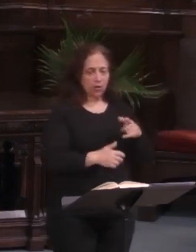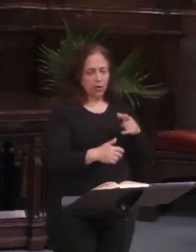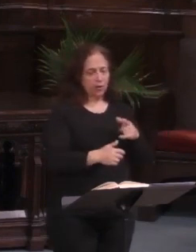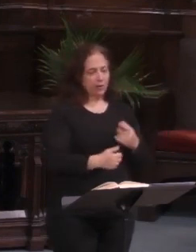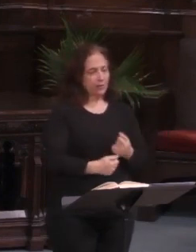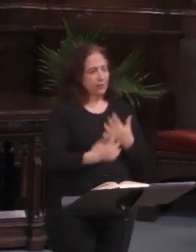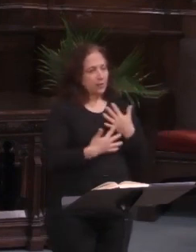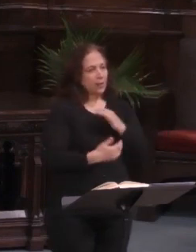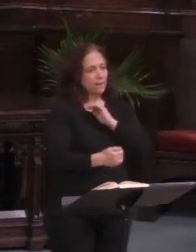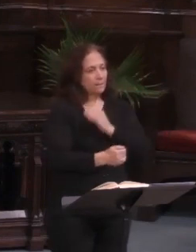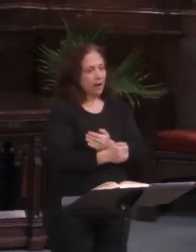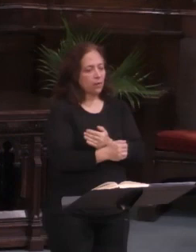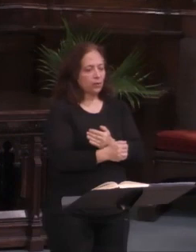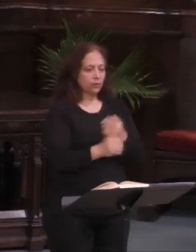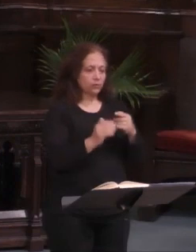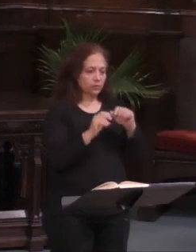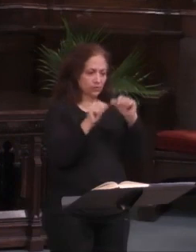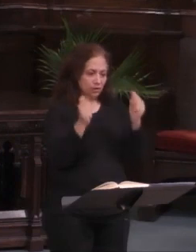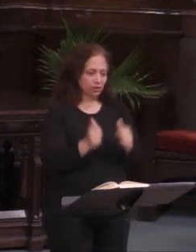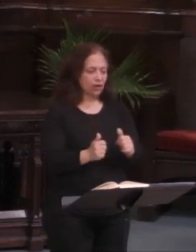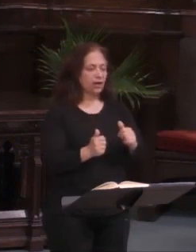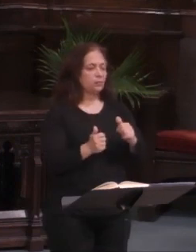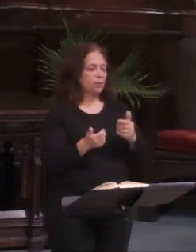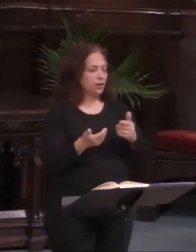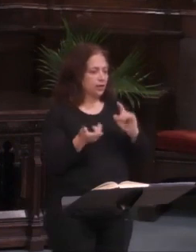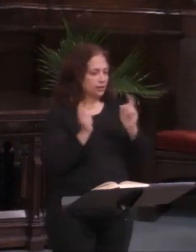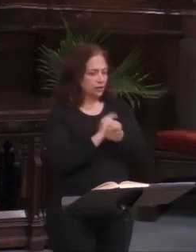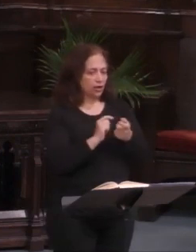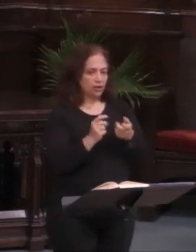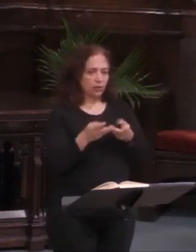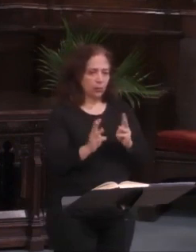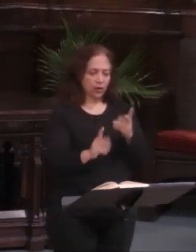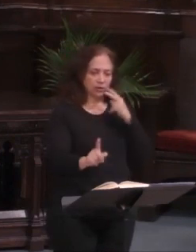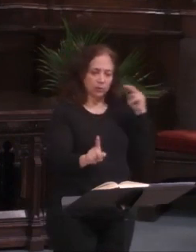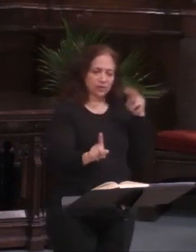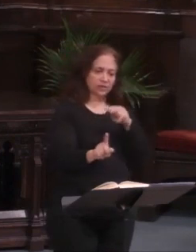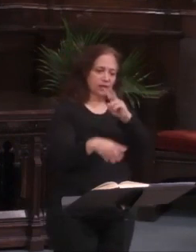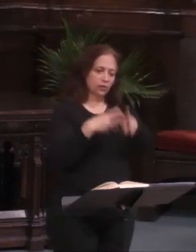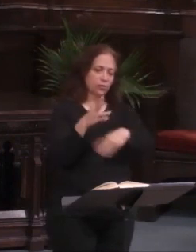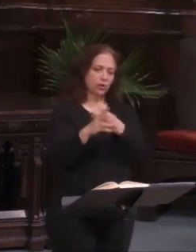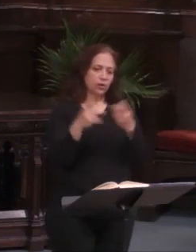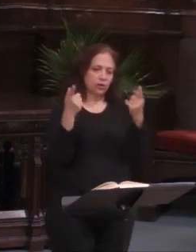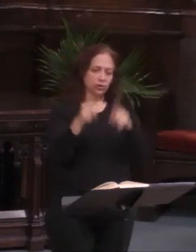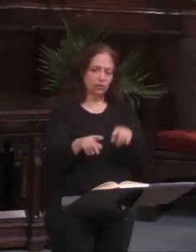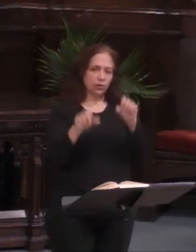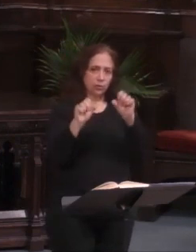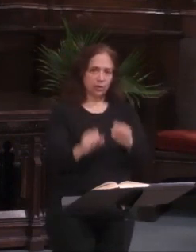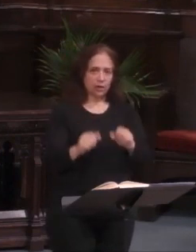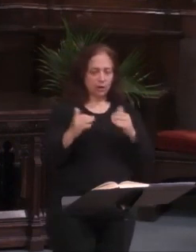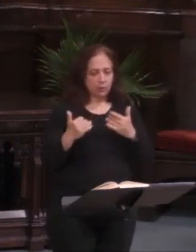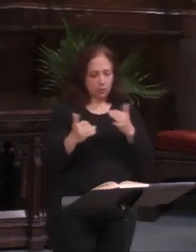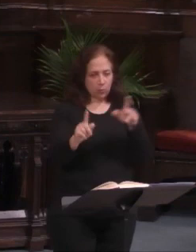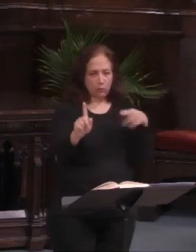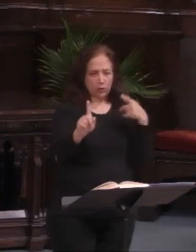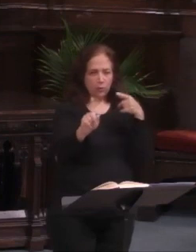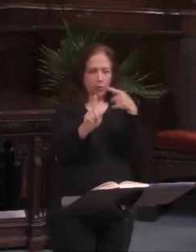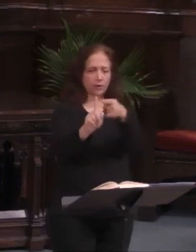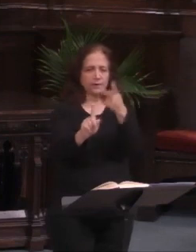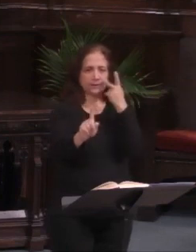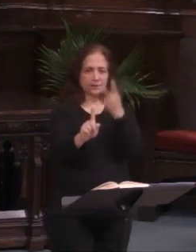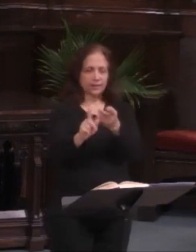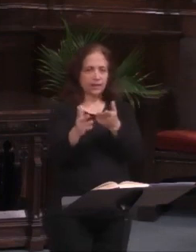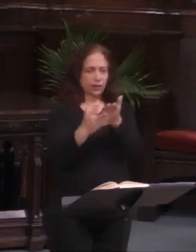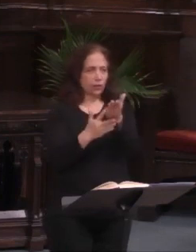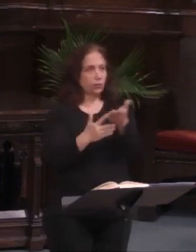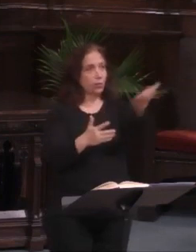to reshape the ways that we see the world so that we can ever be moving toward seeing it